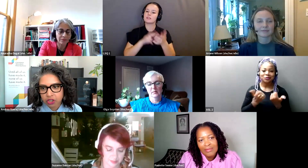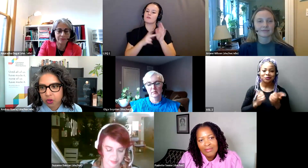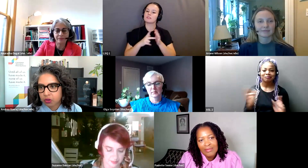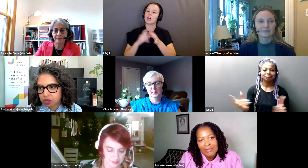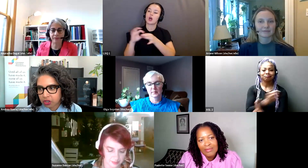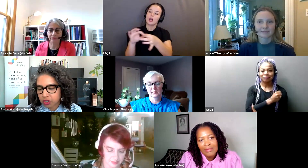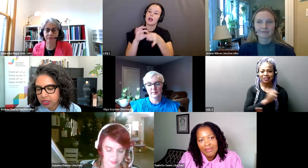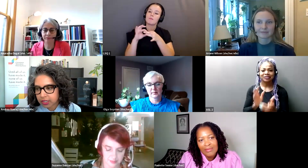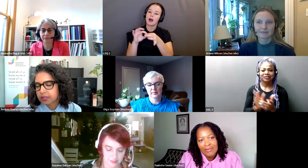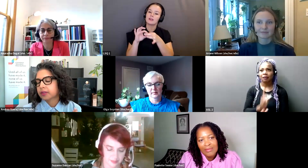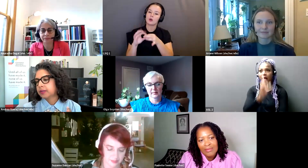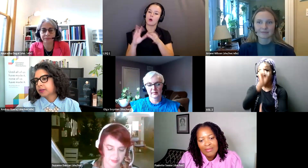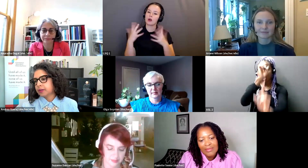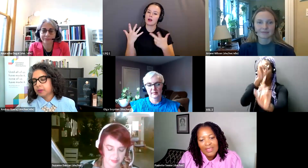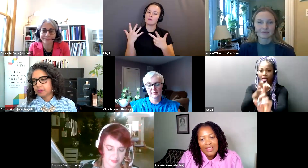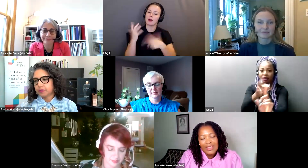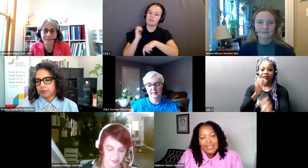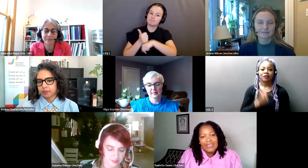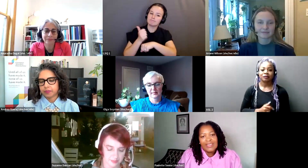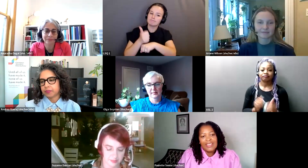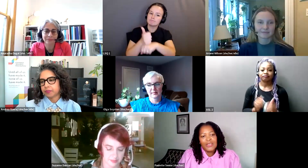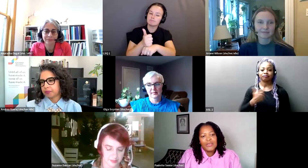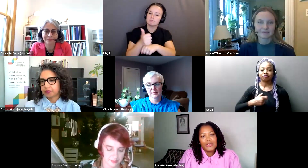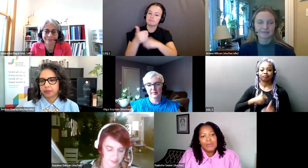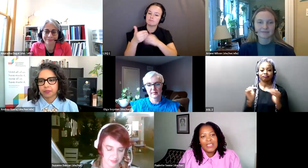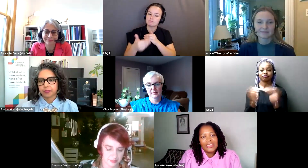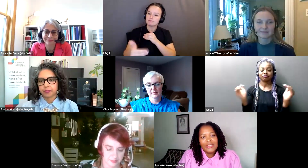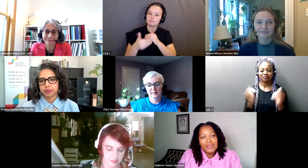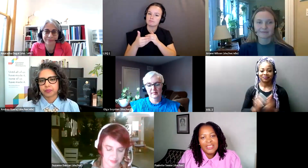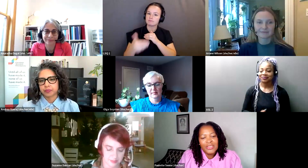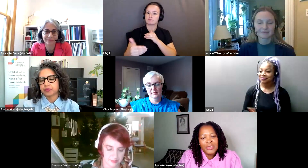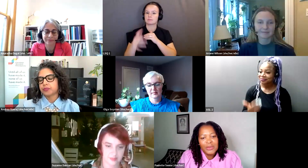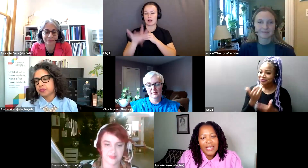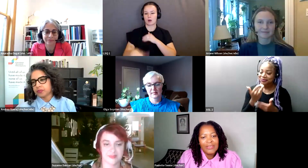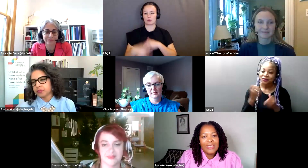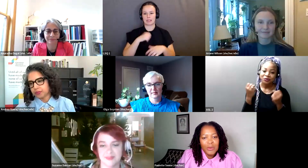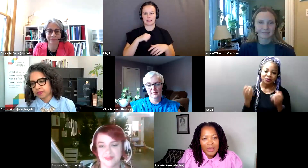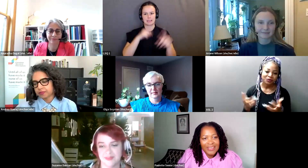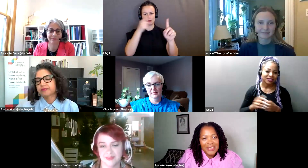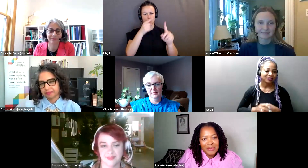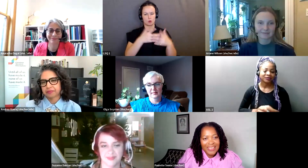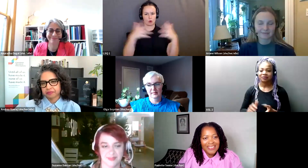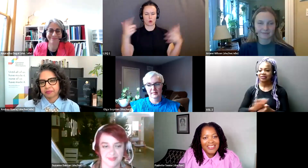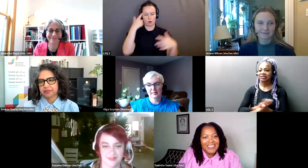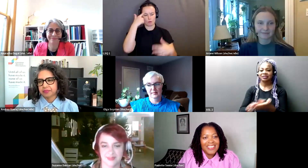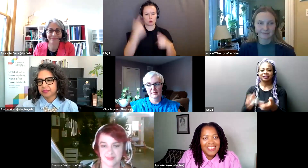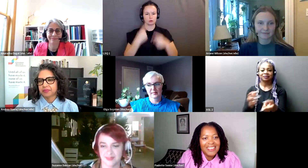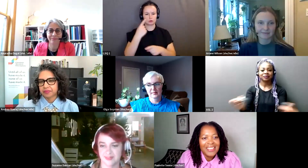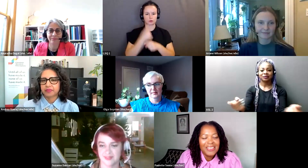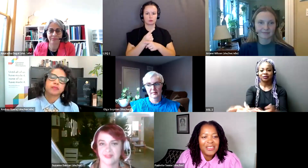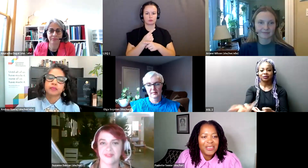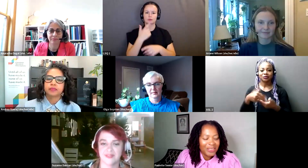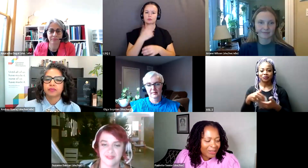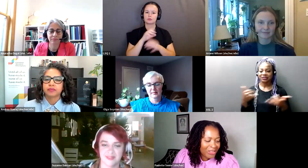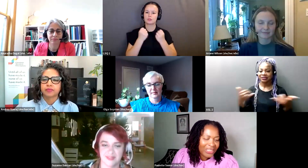very ambitious goals for gender justice. Thank you so much. It's great to have everyone here with us today.